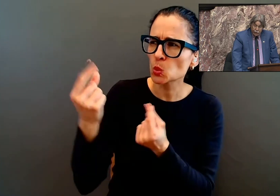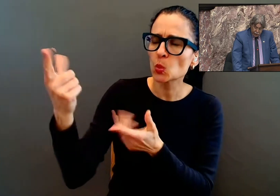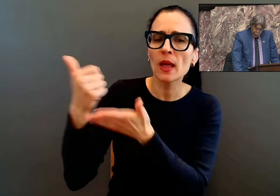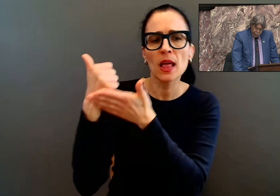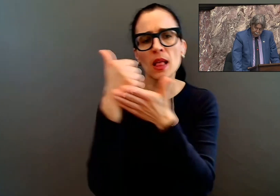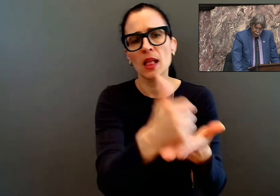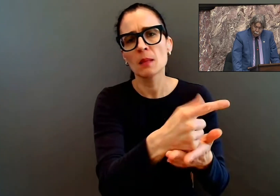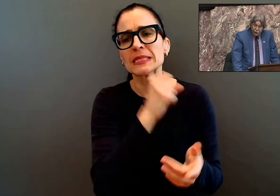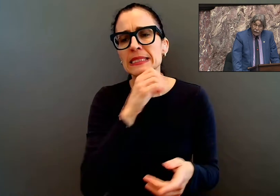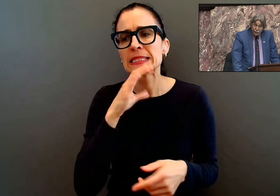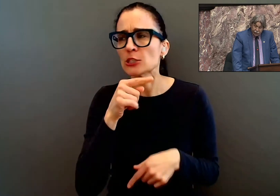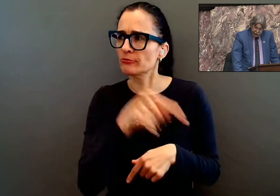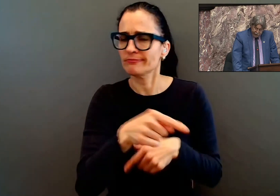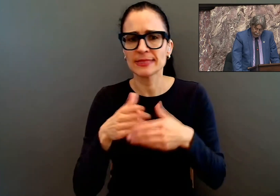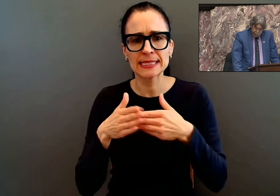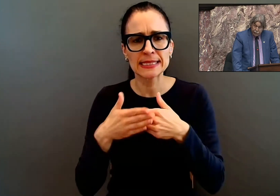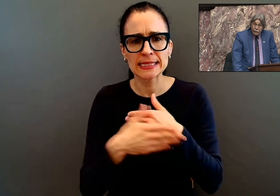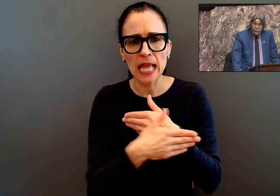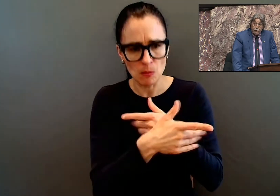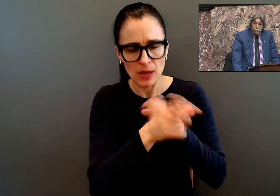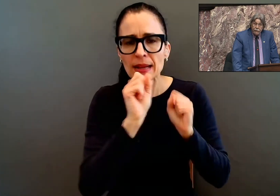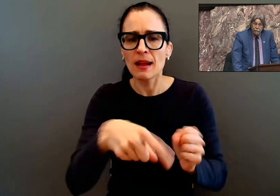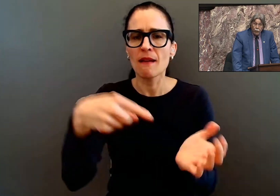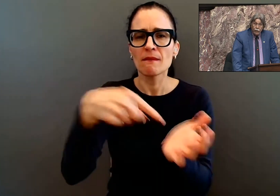housing with appropriate levels of care